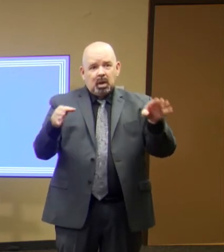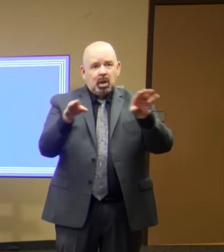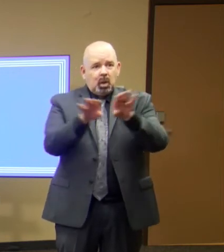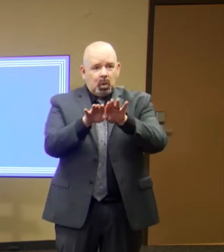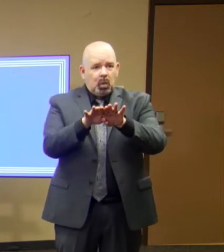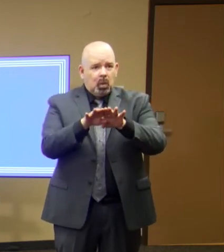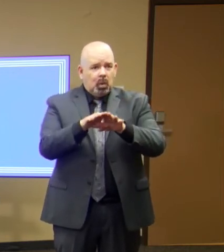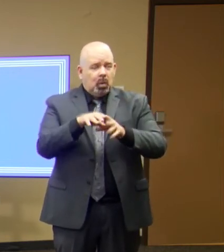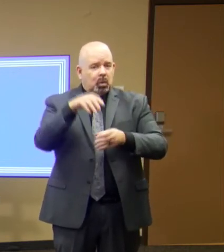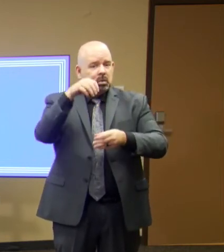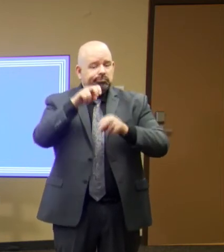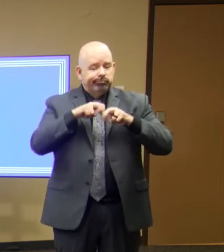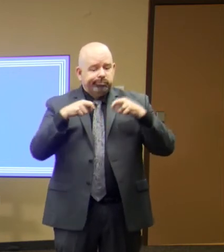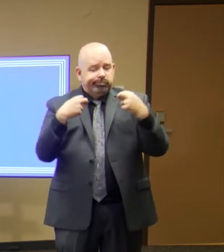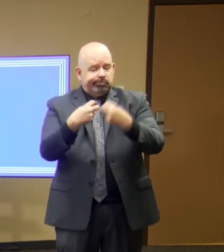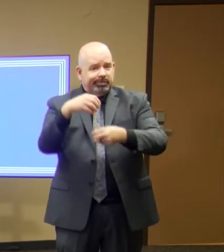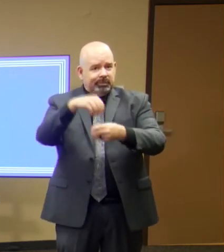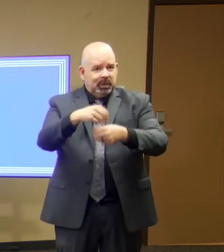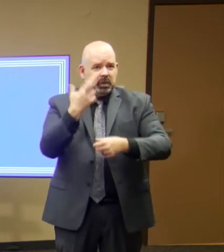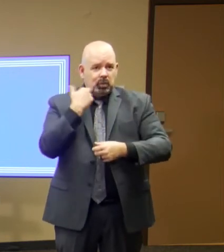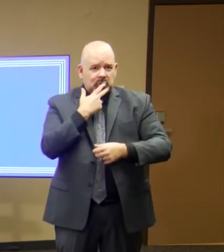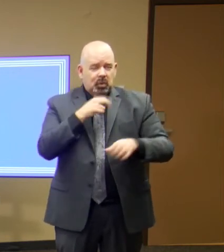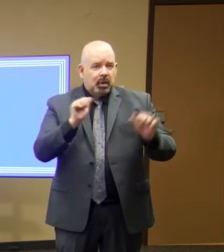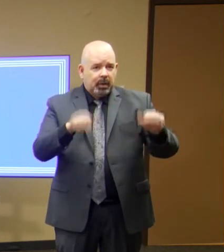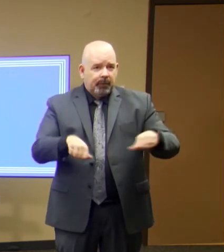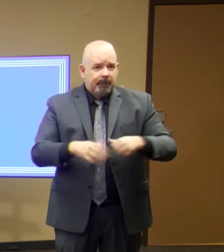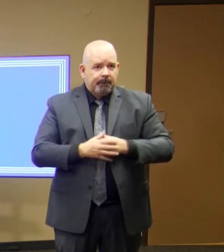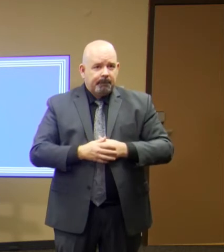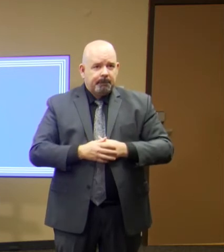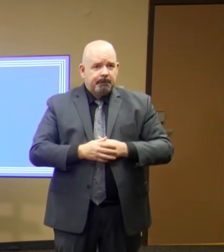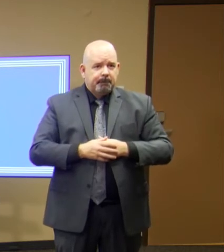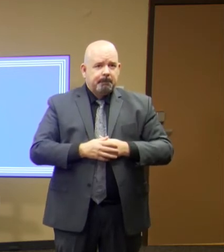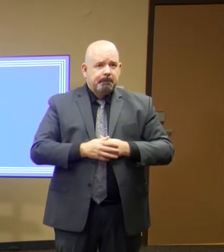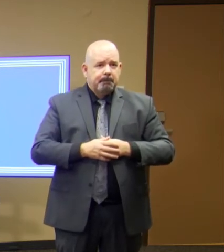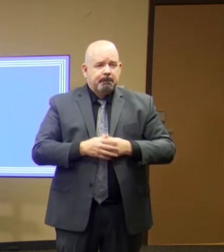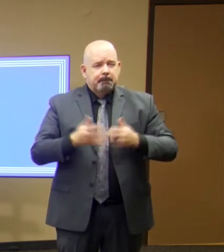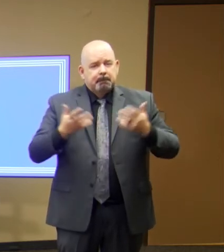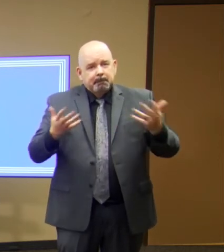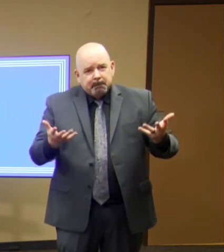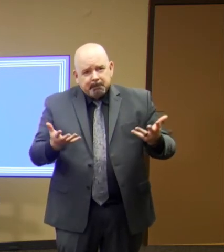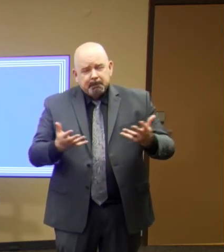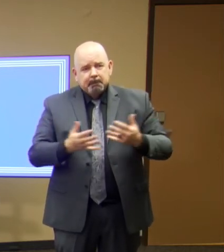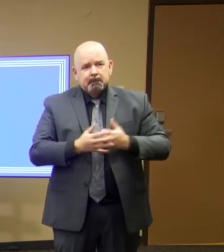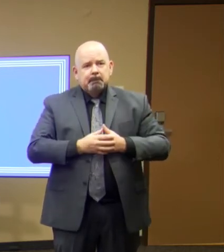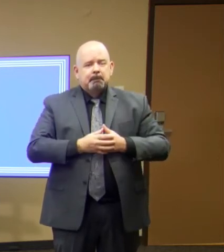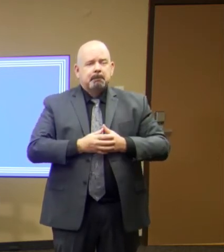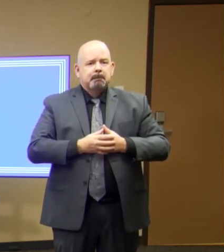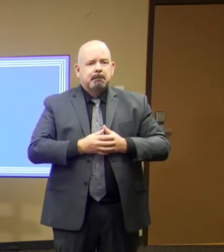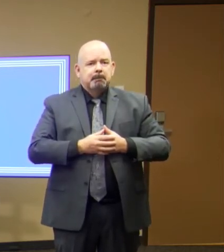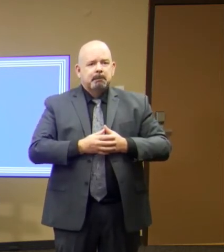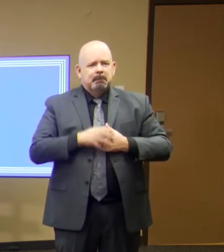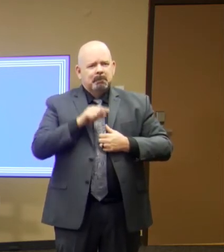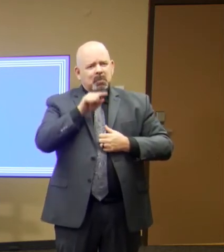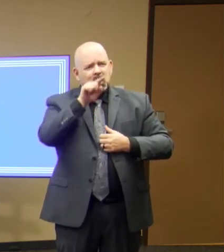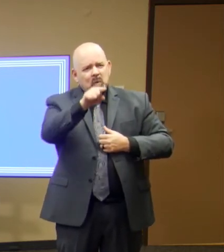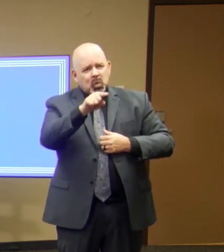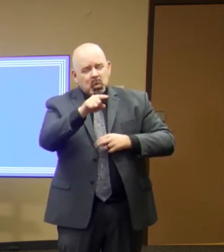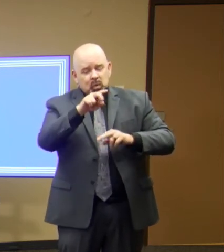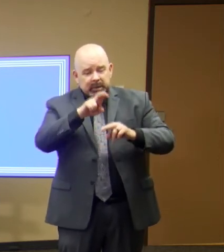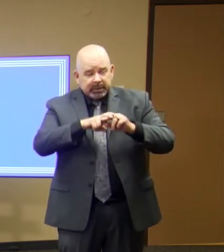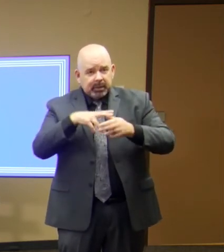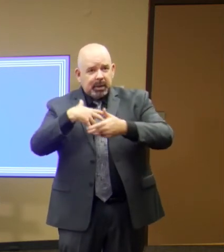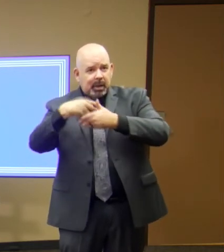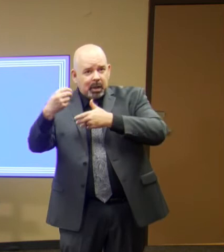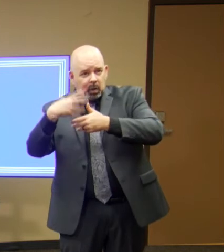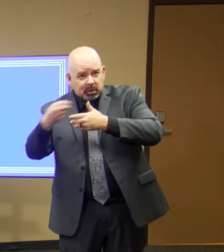But whether or not that is allowed or not, you can choose to eat on the patio at 6-foot distance or to use curbside or